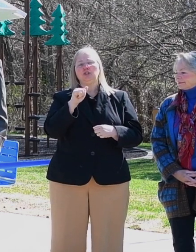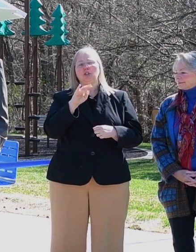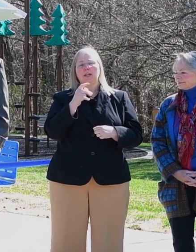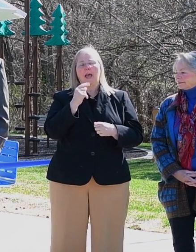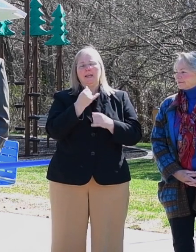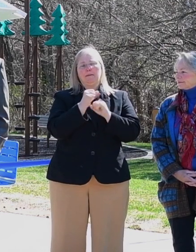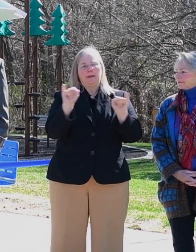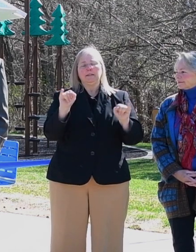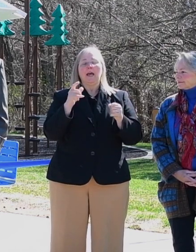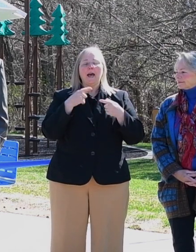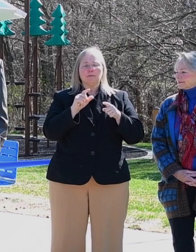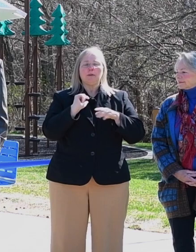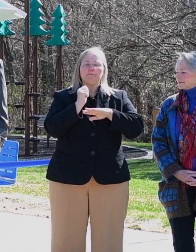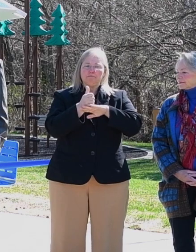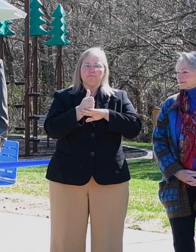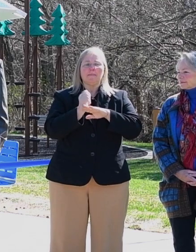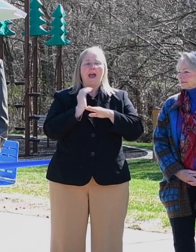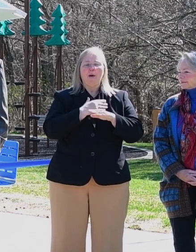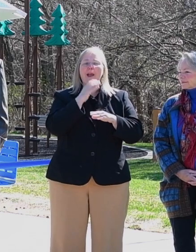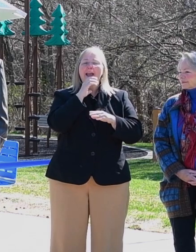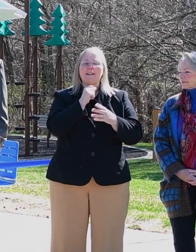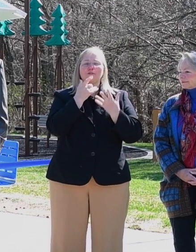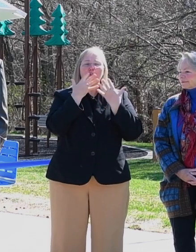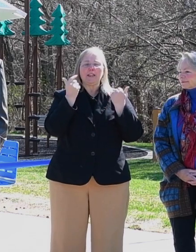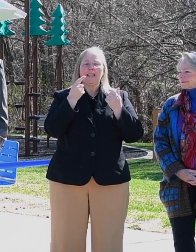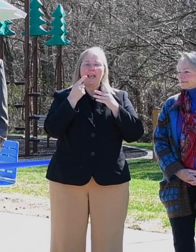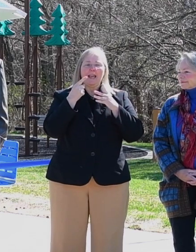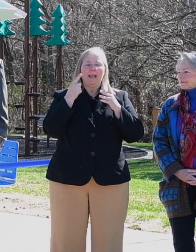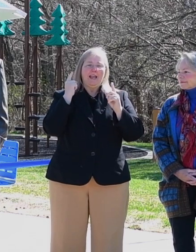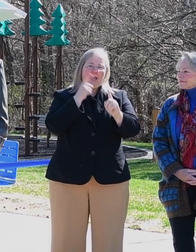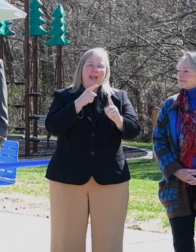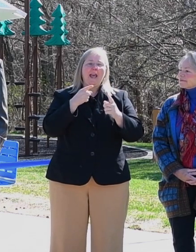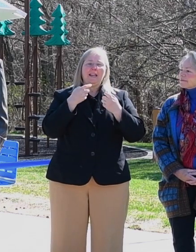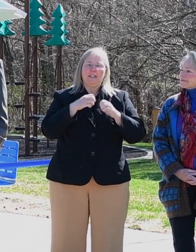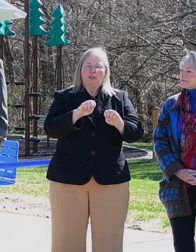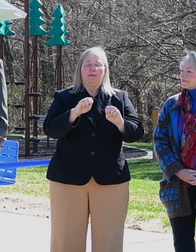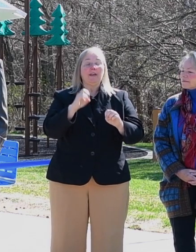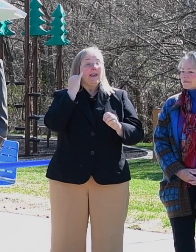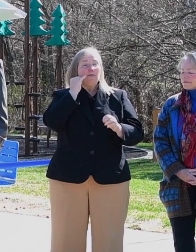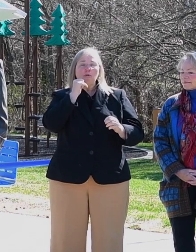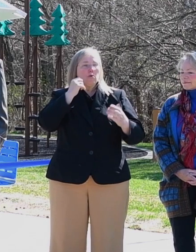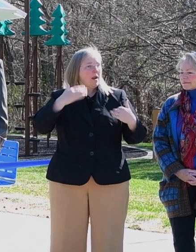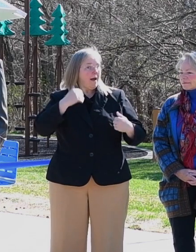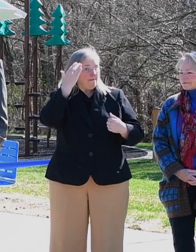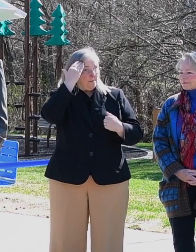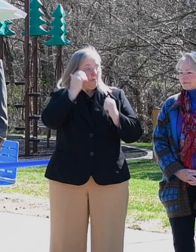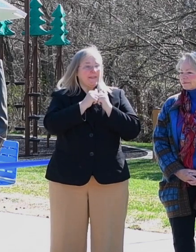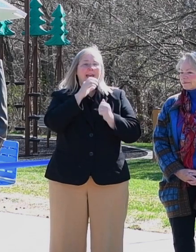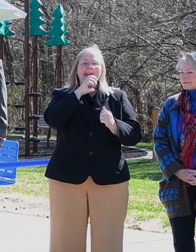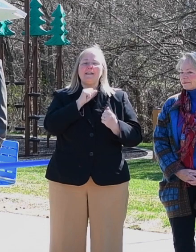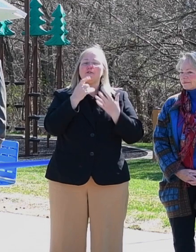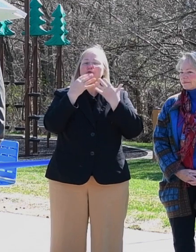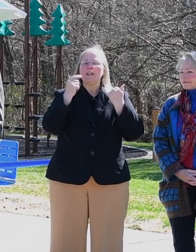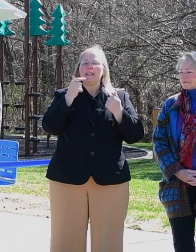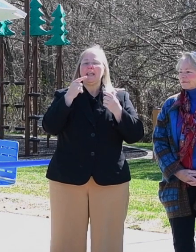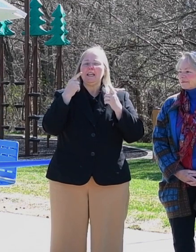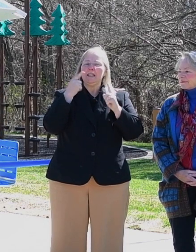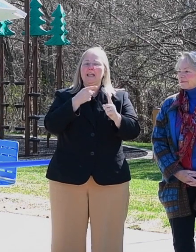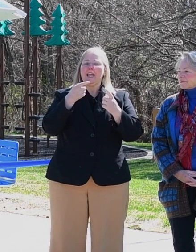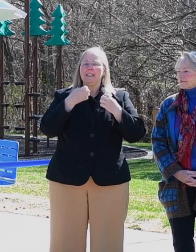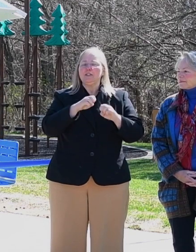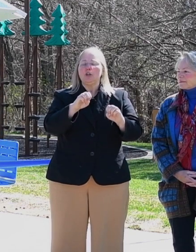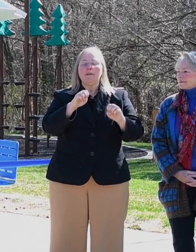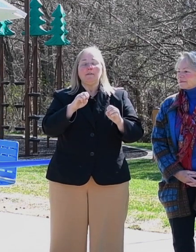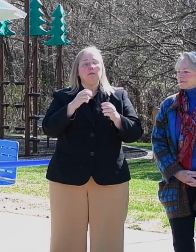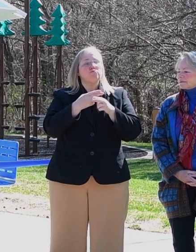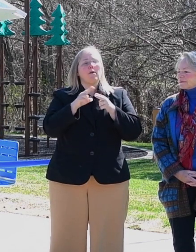our age-friendly initiative. And if you're not familiar with the Age Friendly Initiative, just briefly, it's